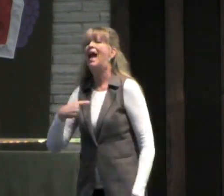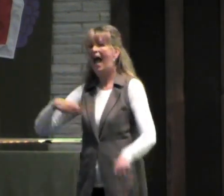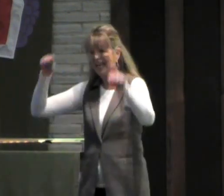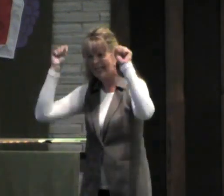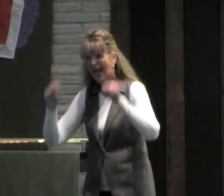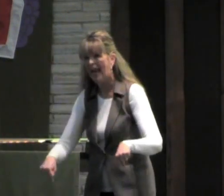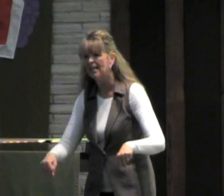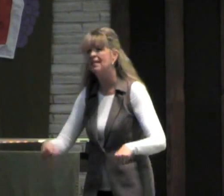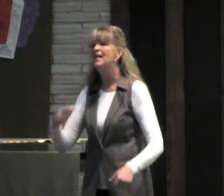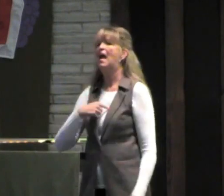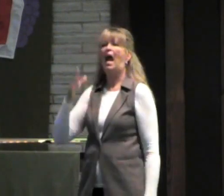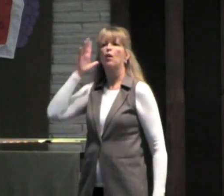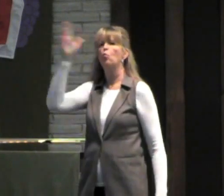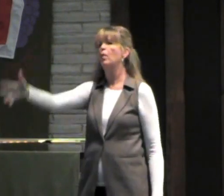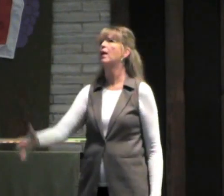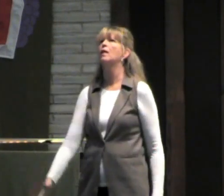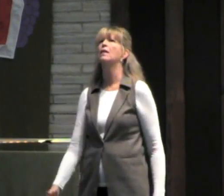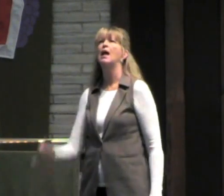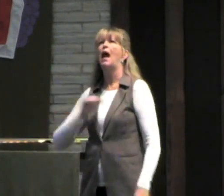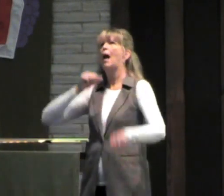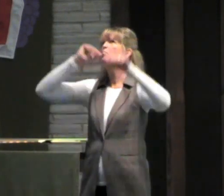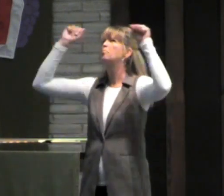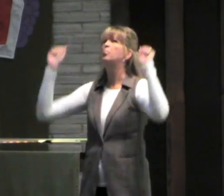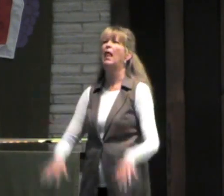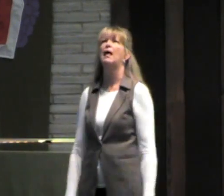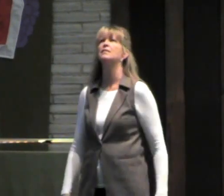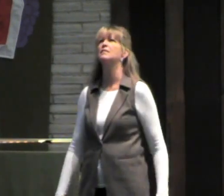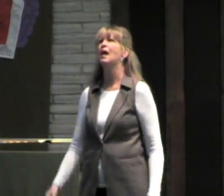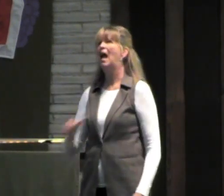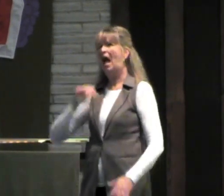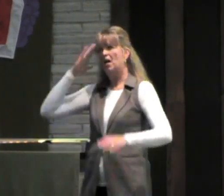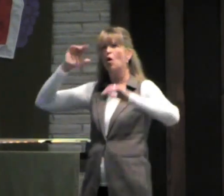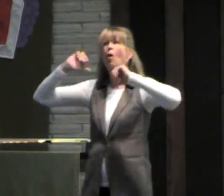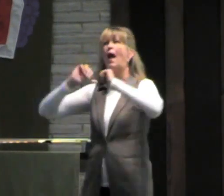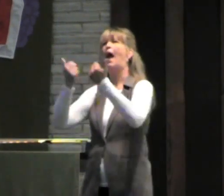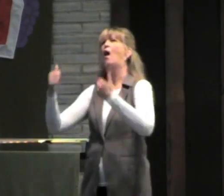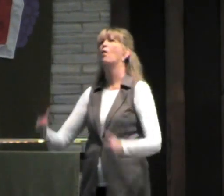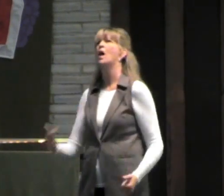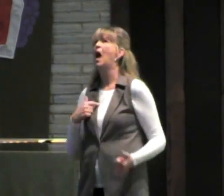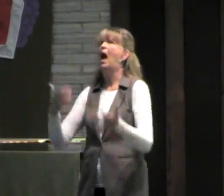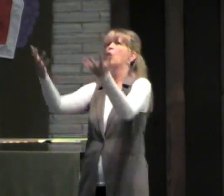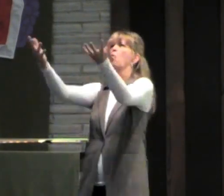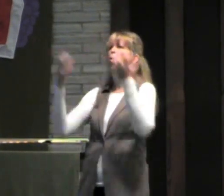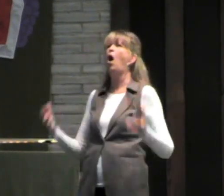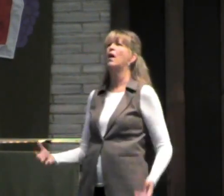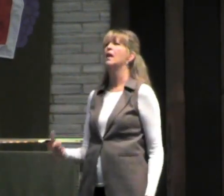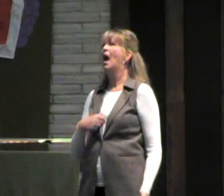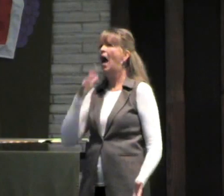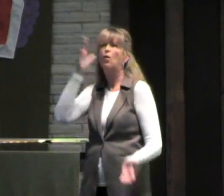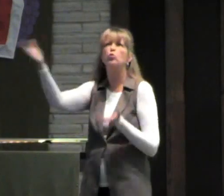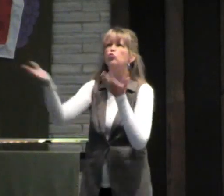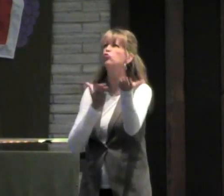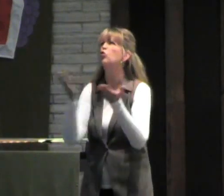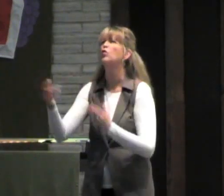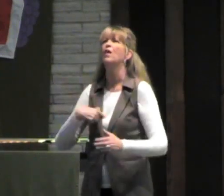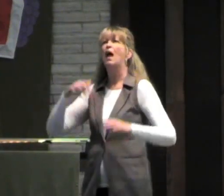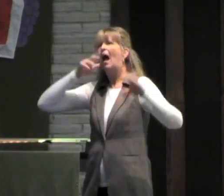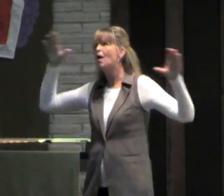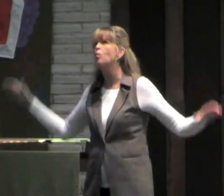the mirror and say, "I can, I will, I'm blessed, I know how, I want to